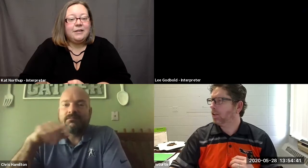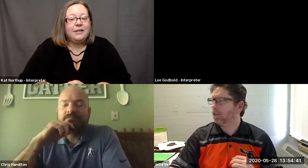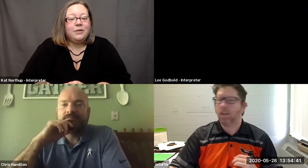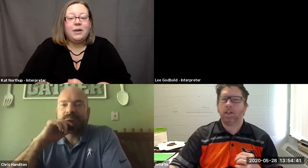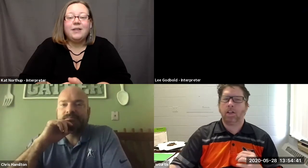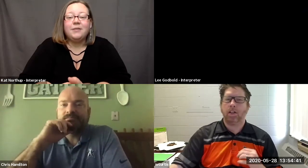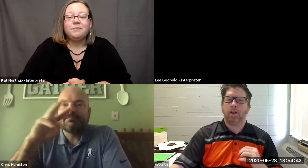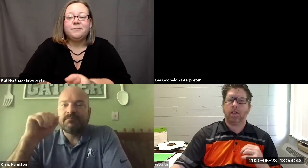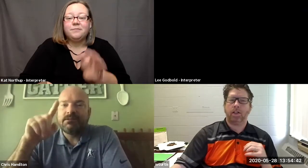Wade.